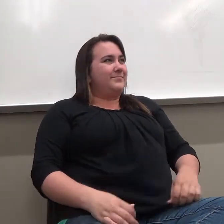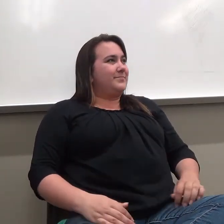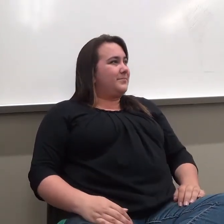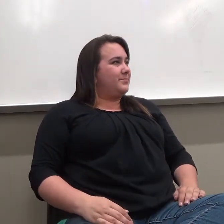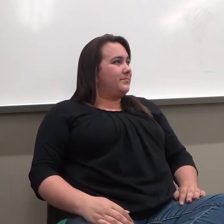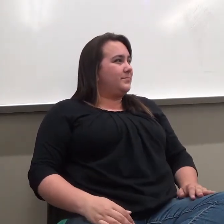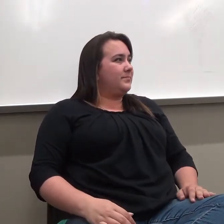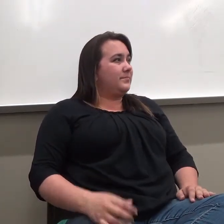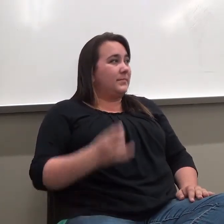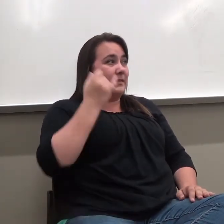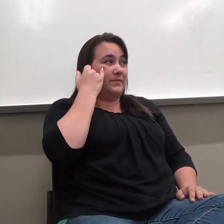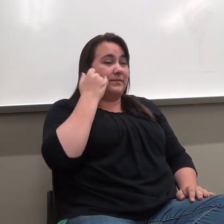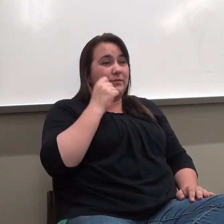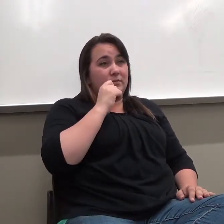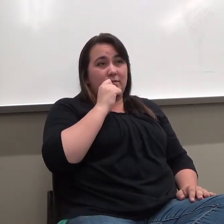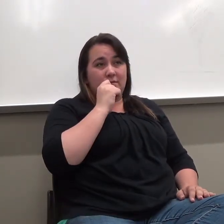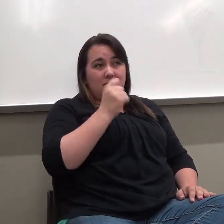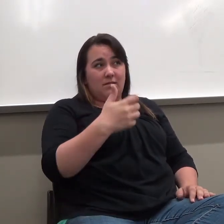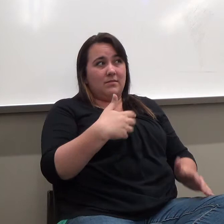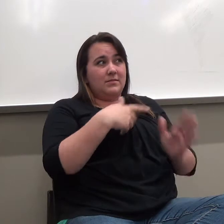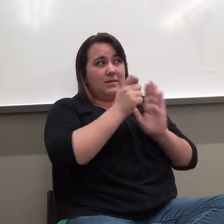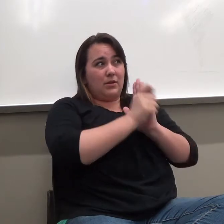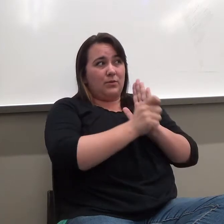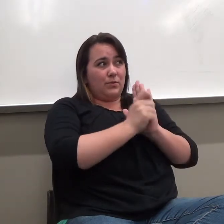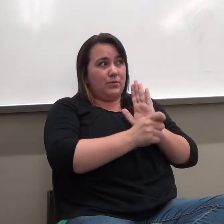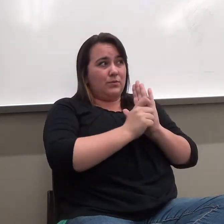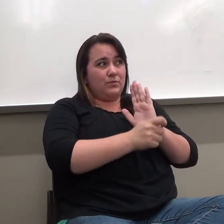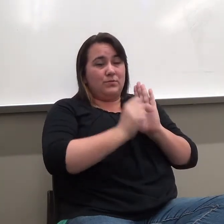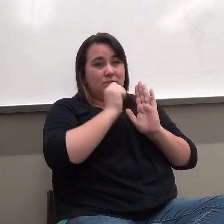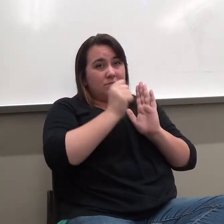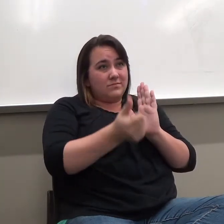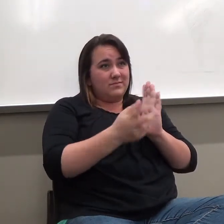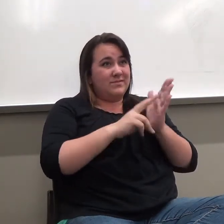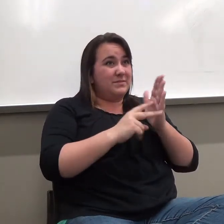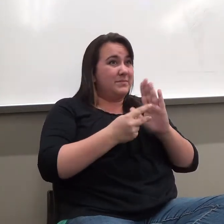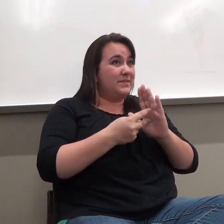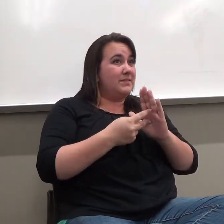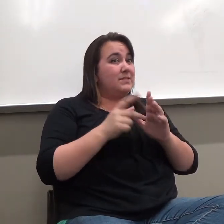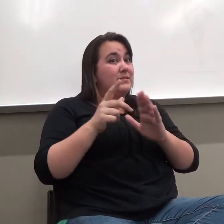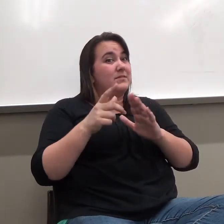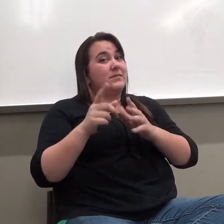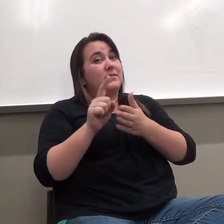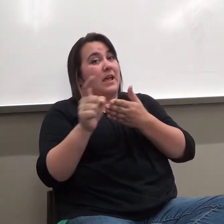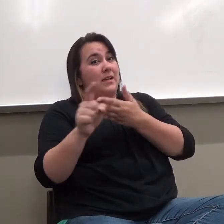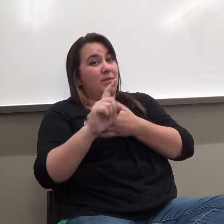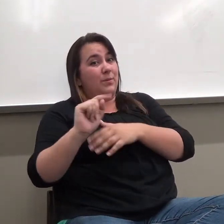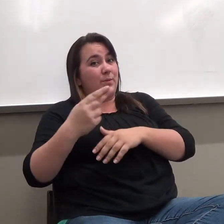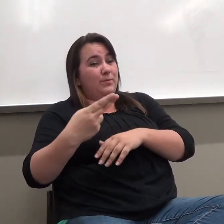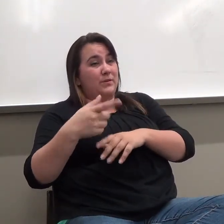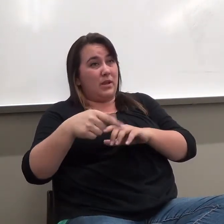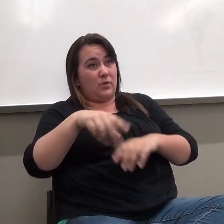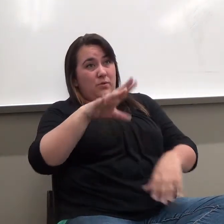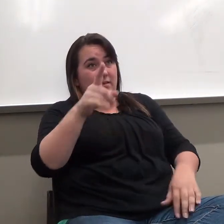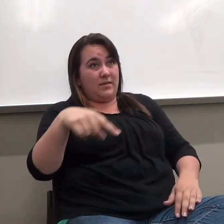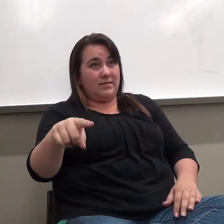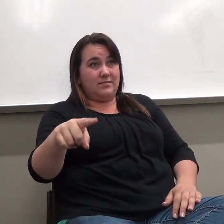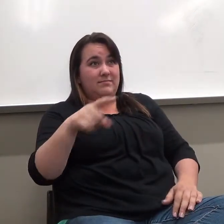If you're not gonna have notes, you're not gonna have anything to look at when a test is presented to